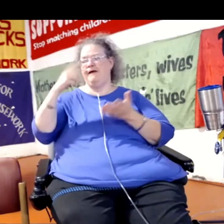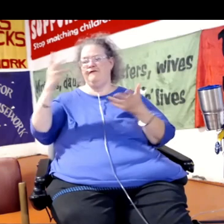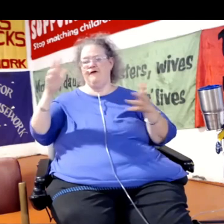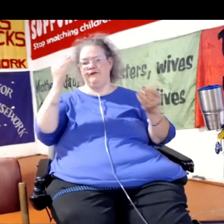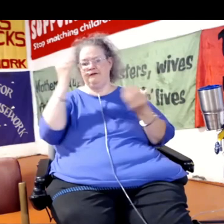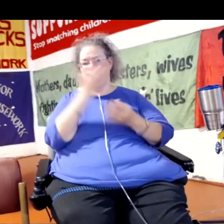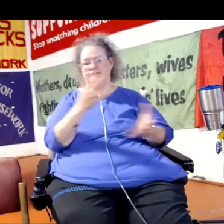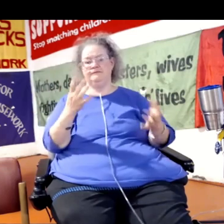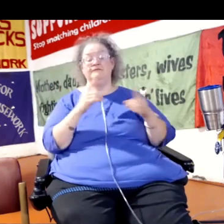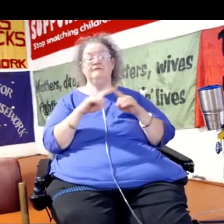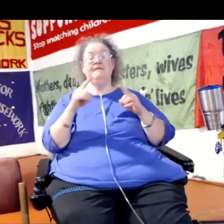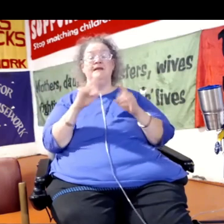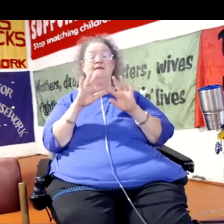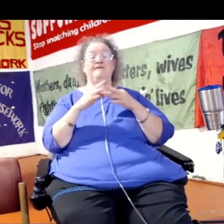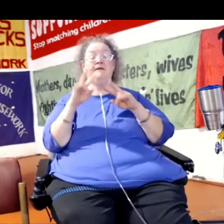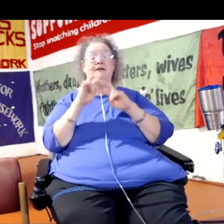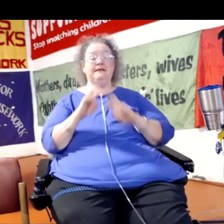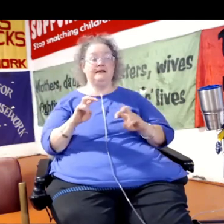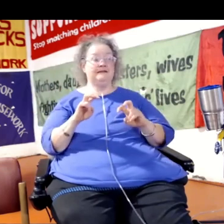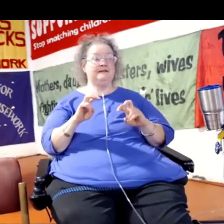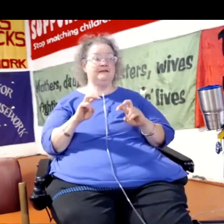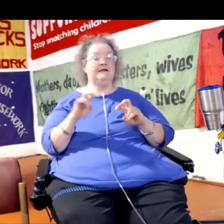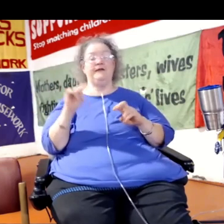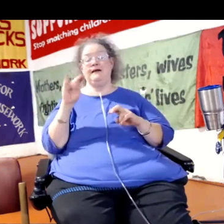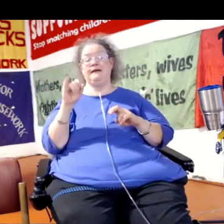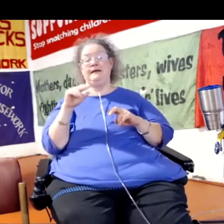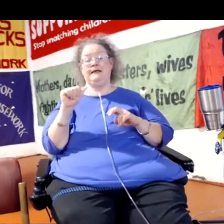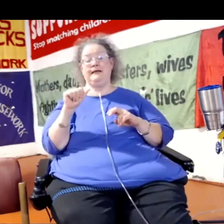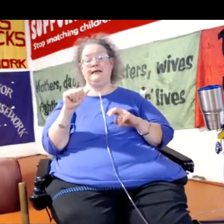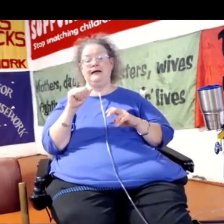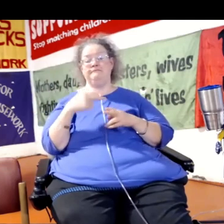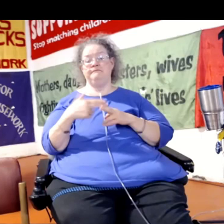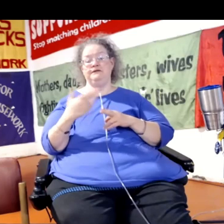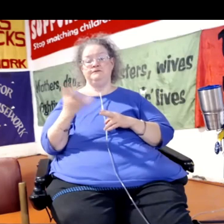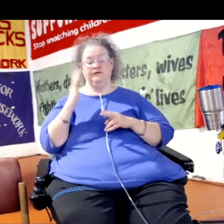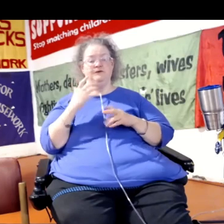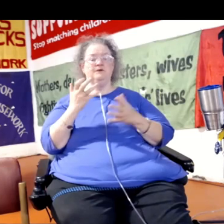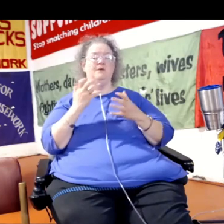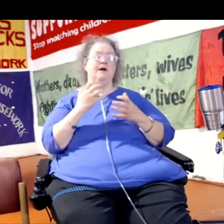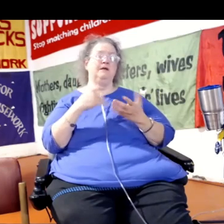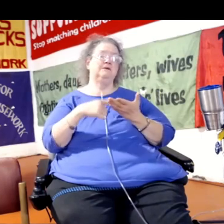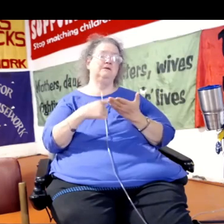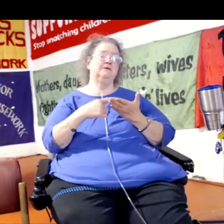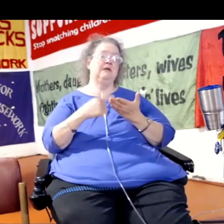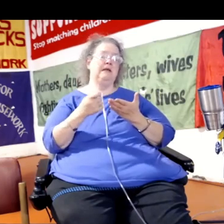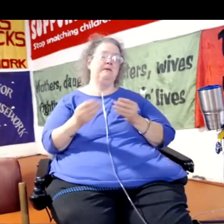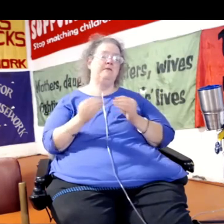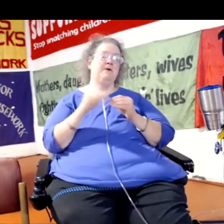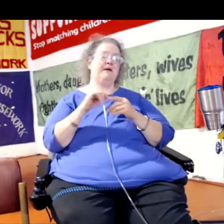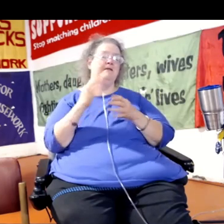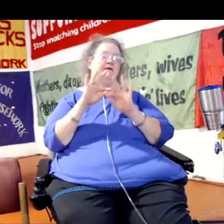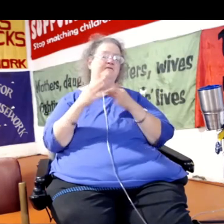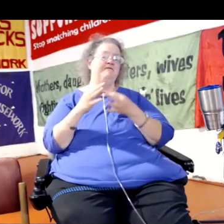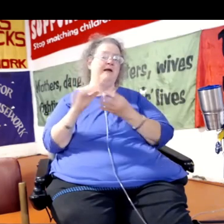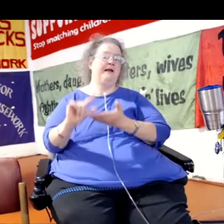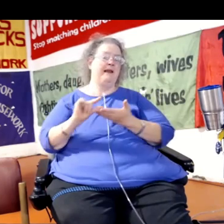family allowance, which Selma and Nina referred to. But I would like to say a little bit more about the family allowance, because it did set